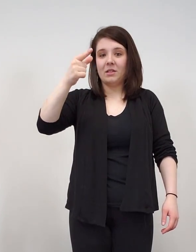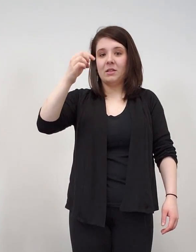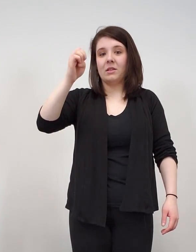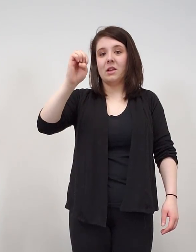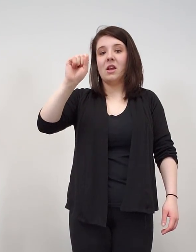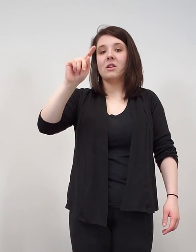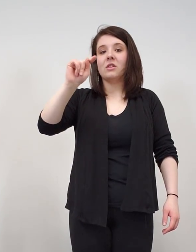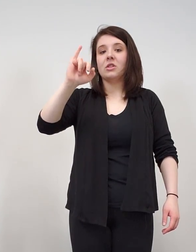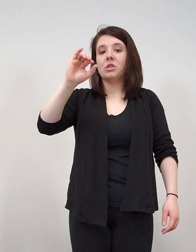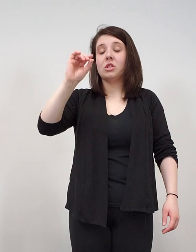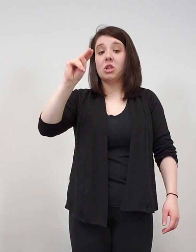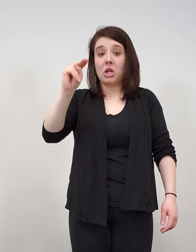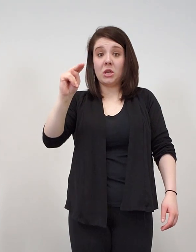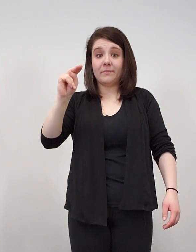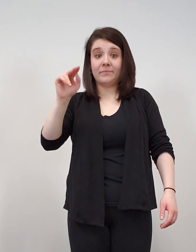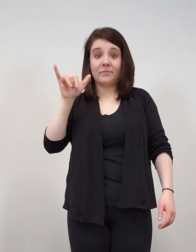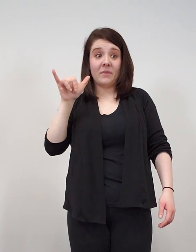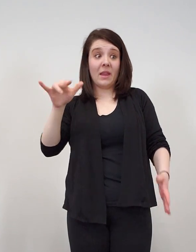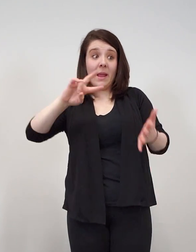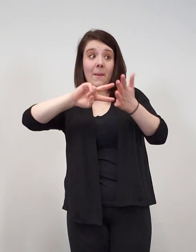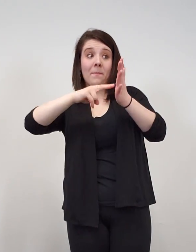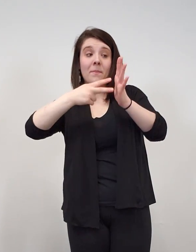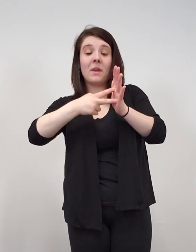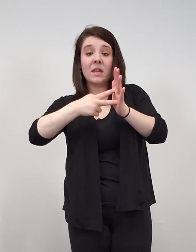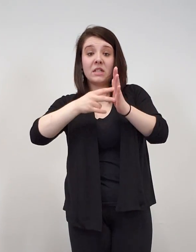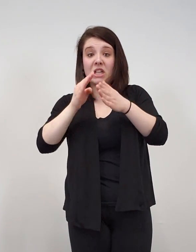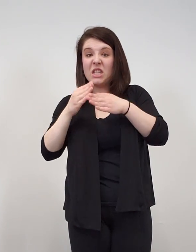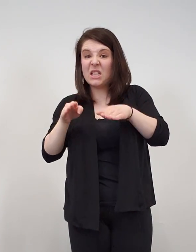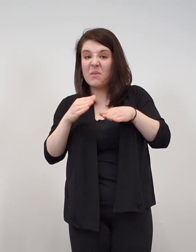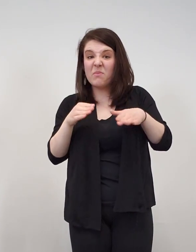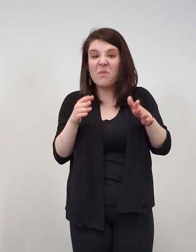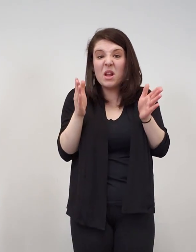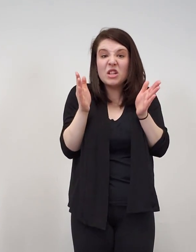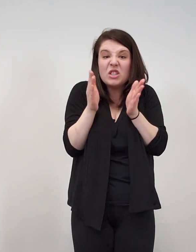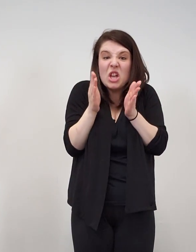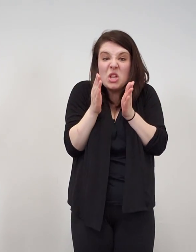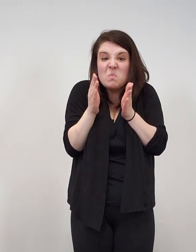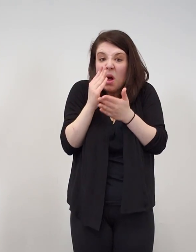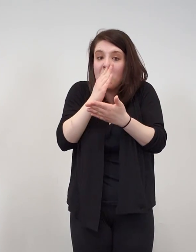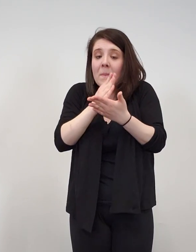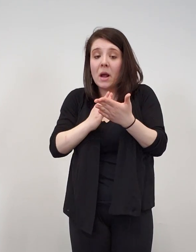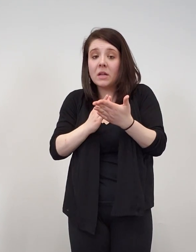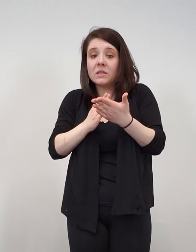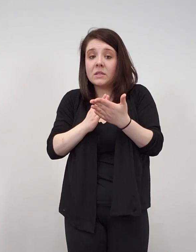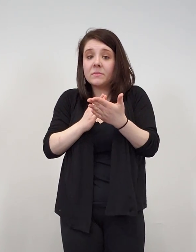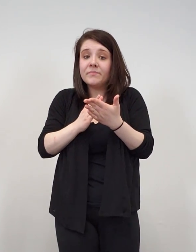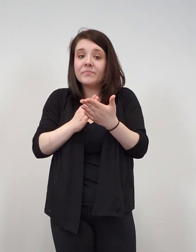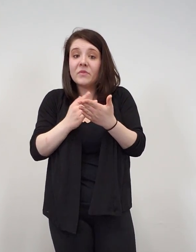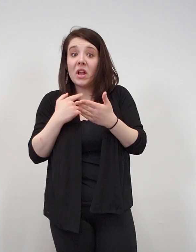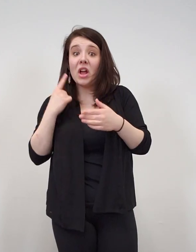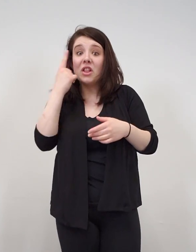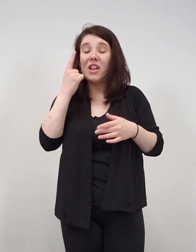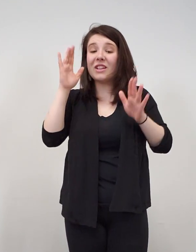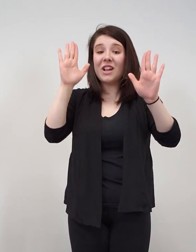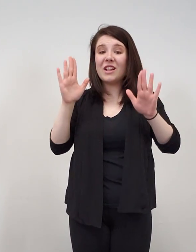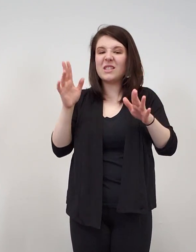parts. How great is this? Look, I'm even gonna label these. Ingestion, this was number 1.